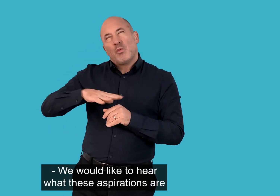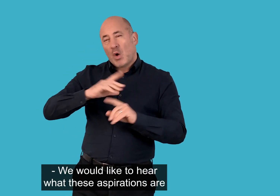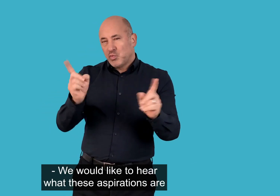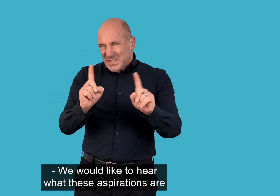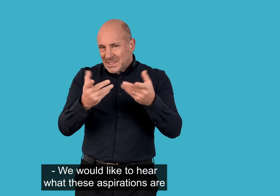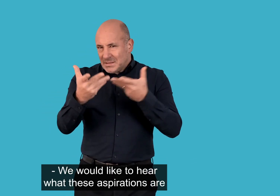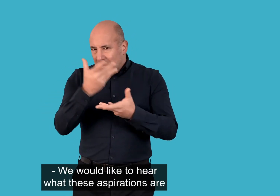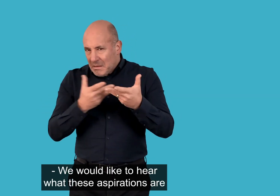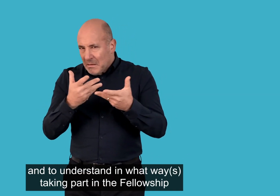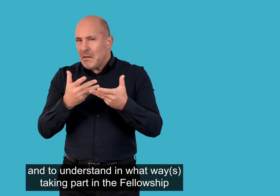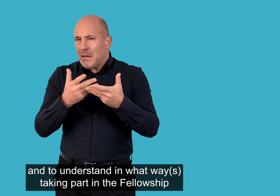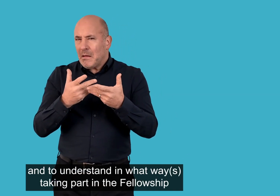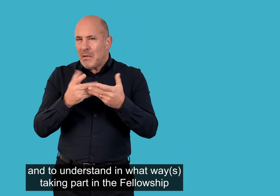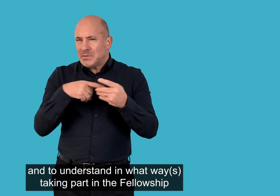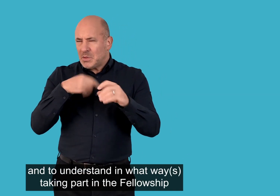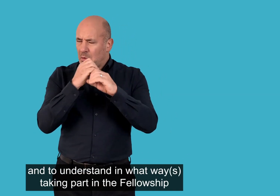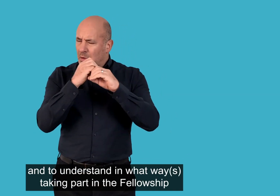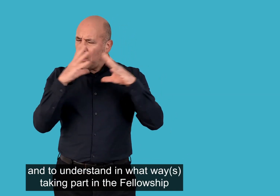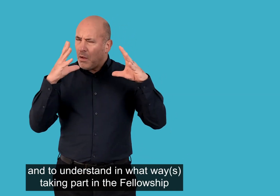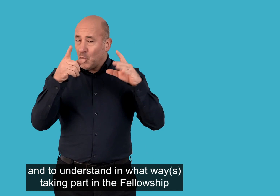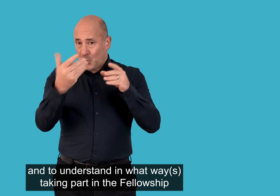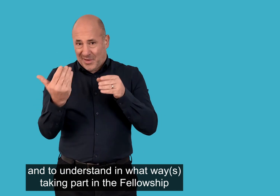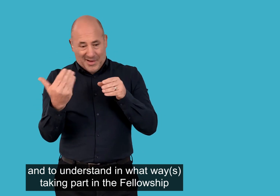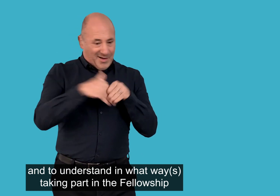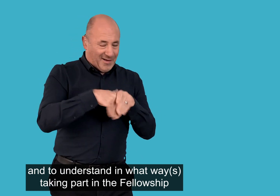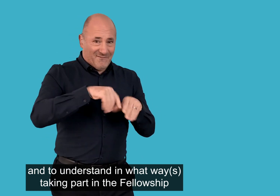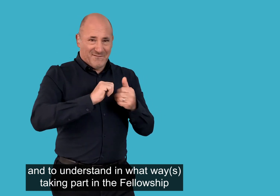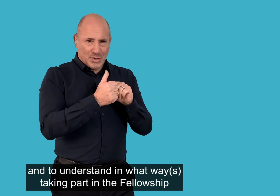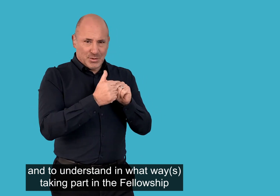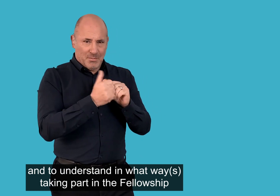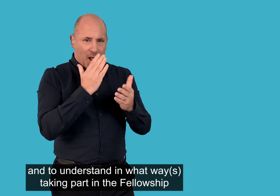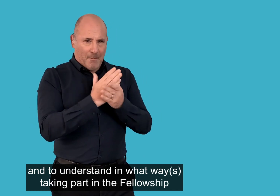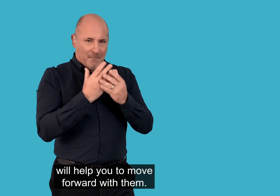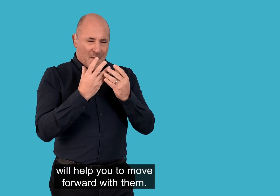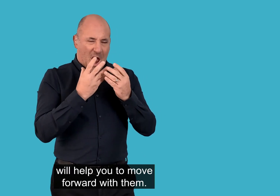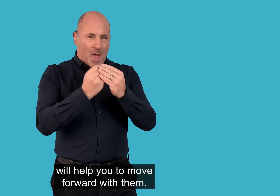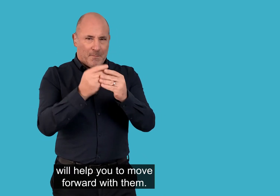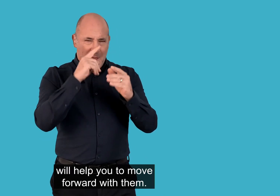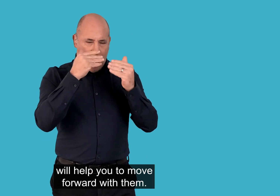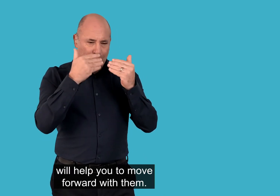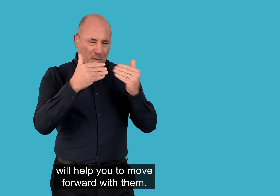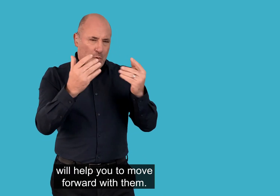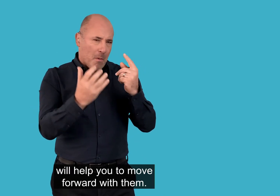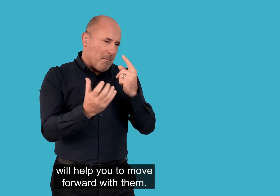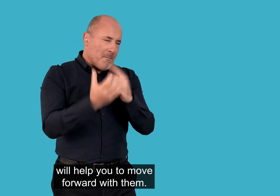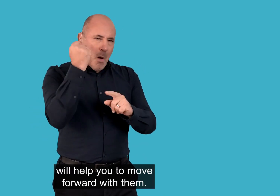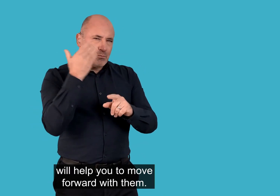We would like to hear what these aspirations are, and to understand in what way or ways taking part in the fellowship will help you to